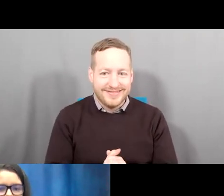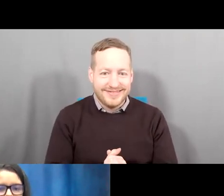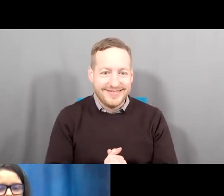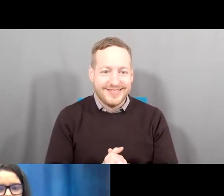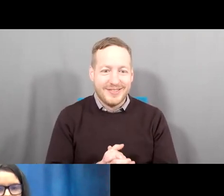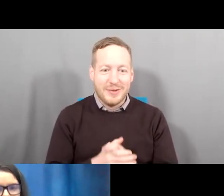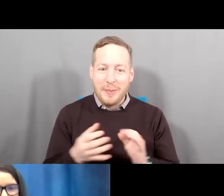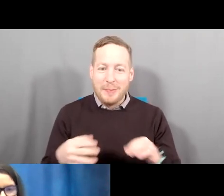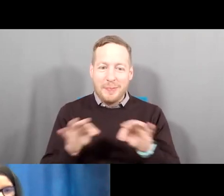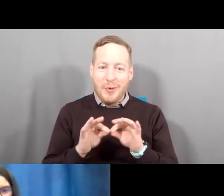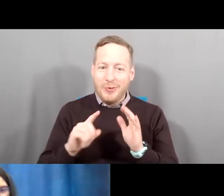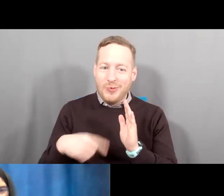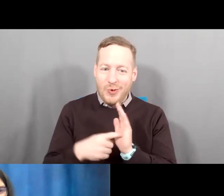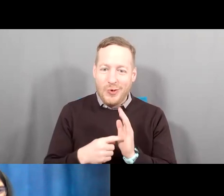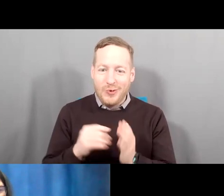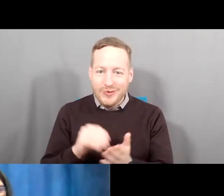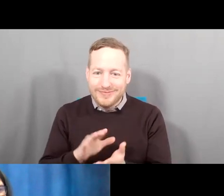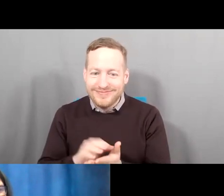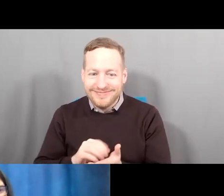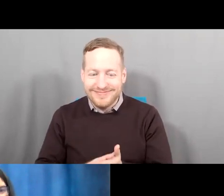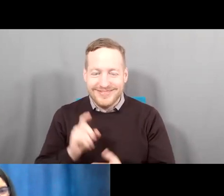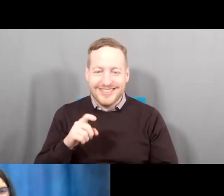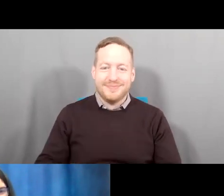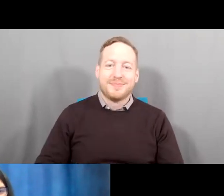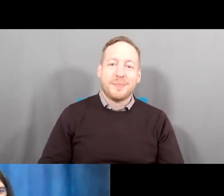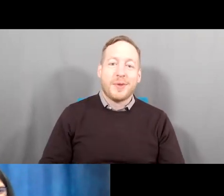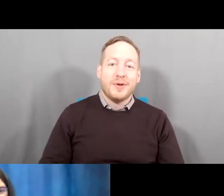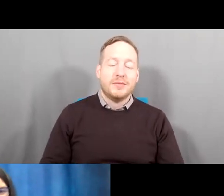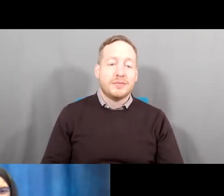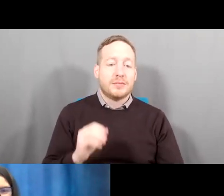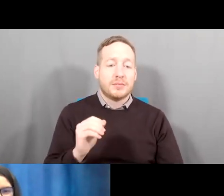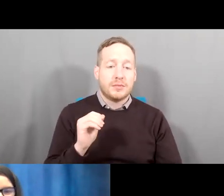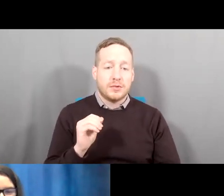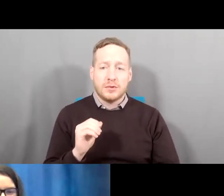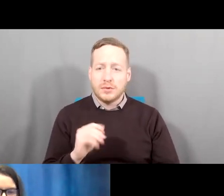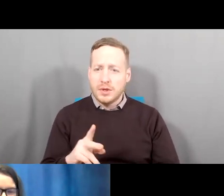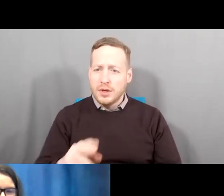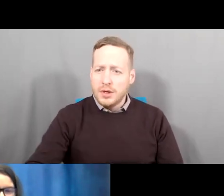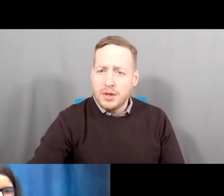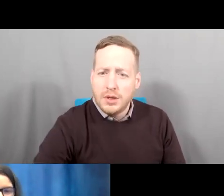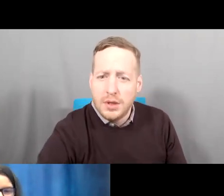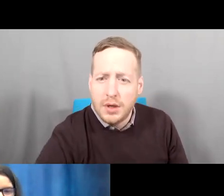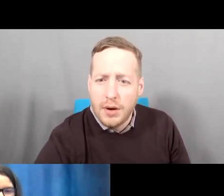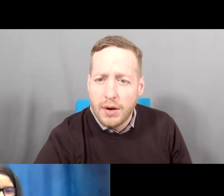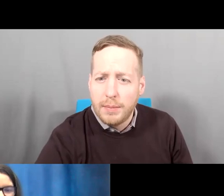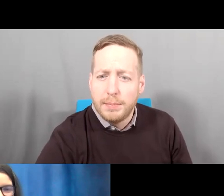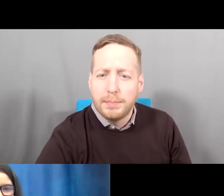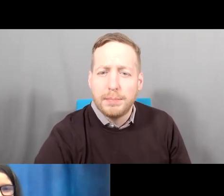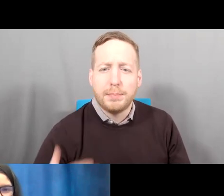back with us at the meeting. All right, good. The minutes is a very important role. So